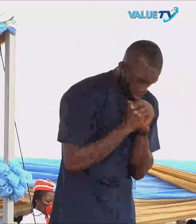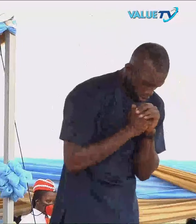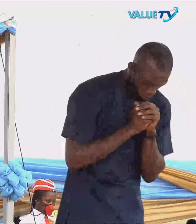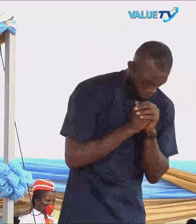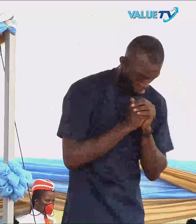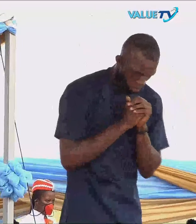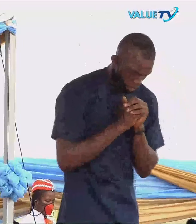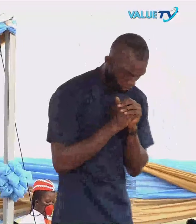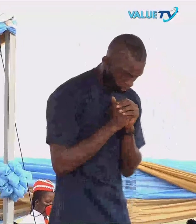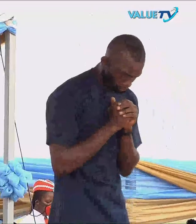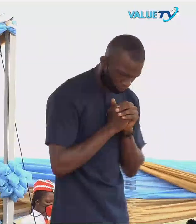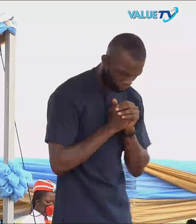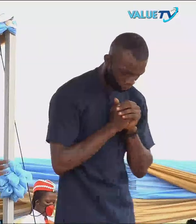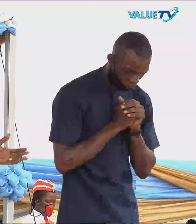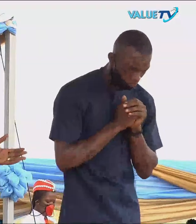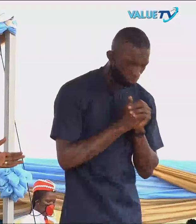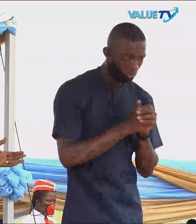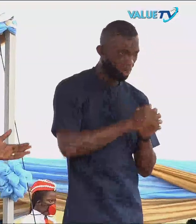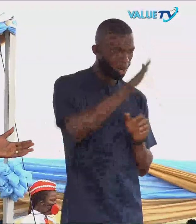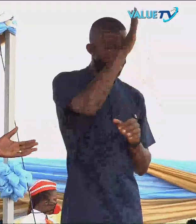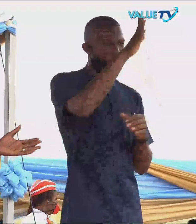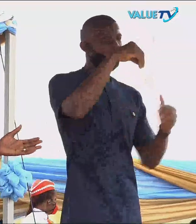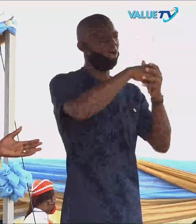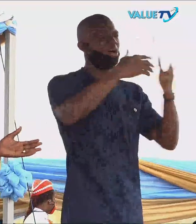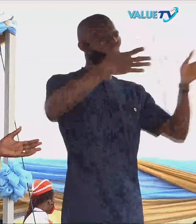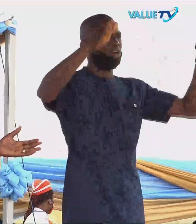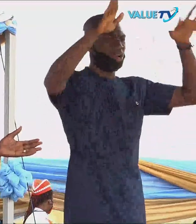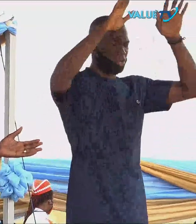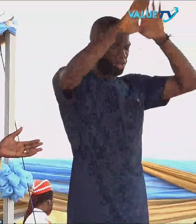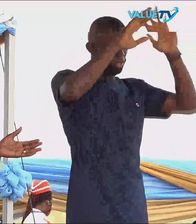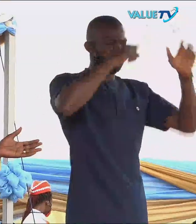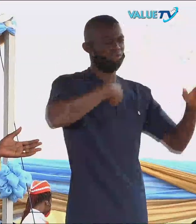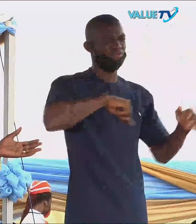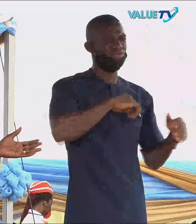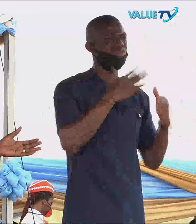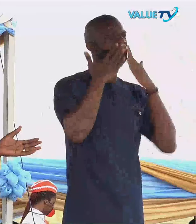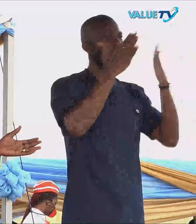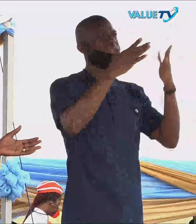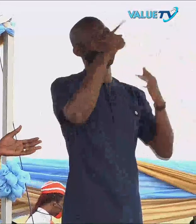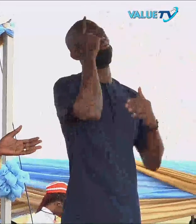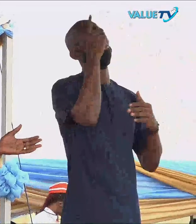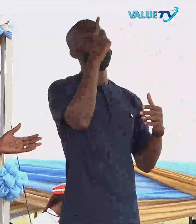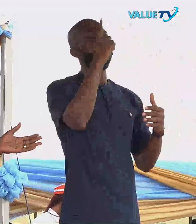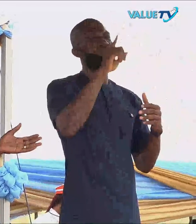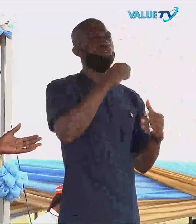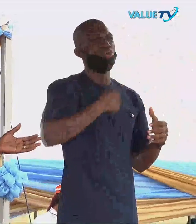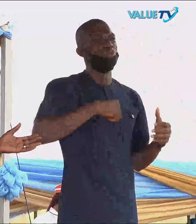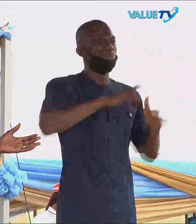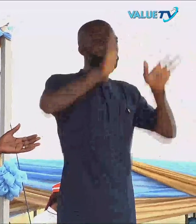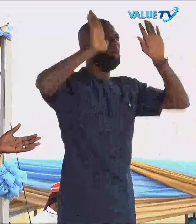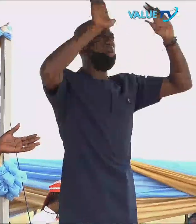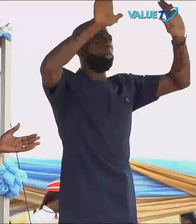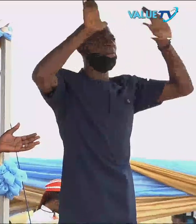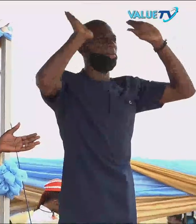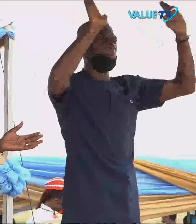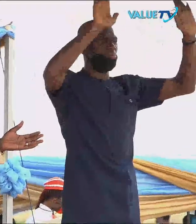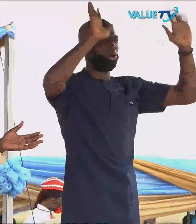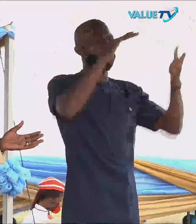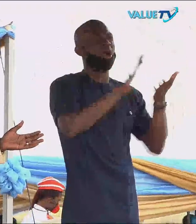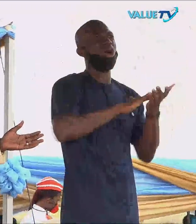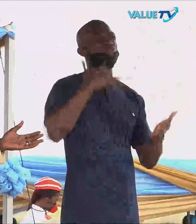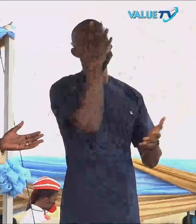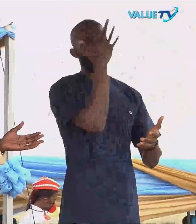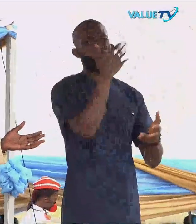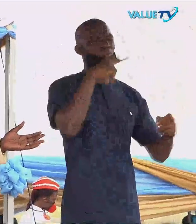Father in heaven, we thank you this morning we magnify and glorify your holy